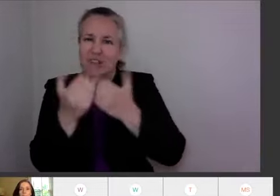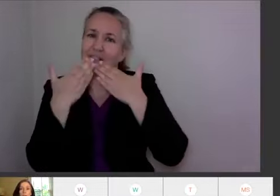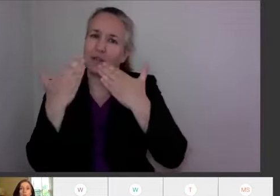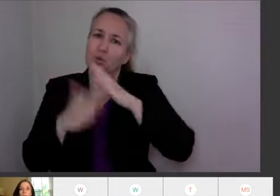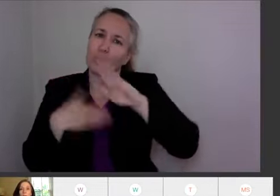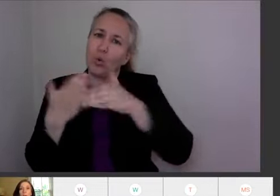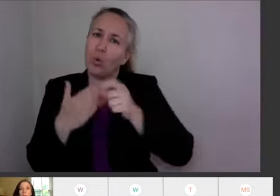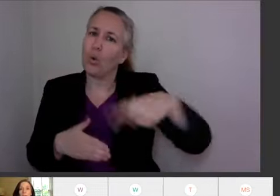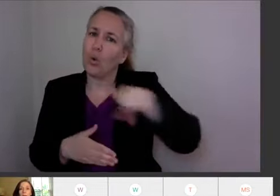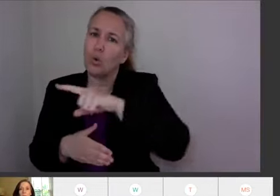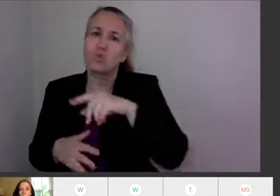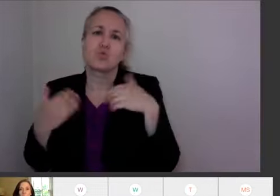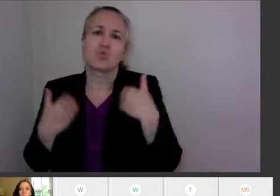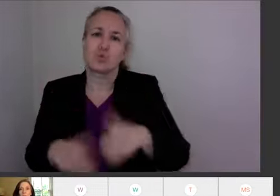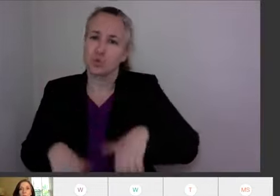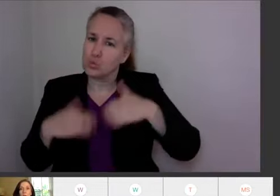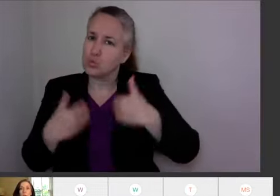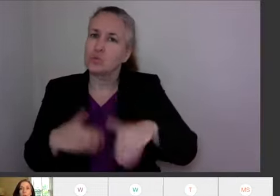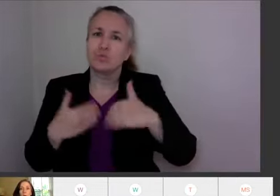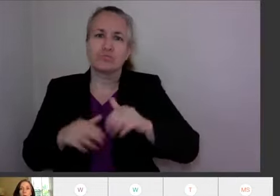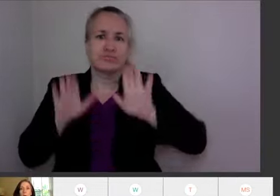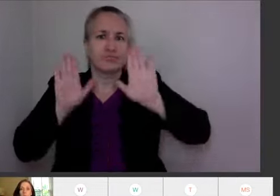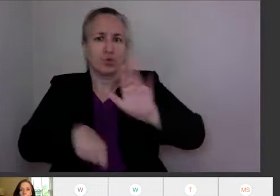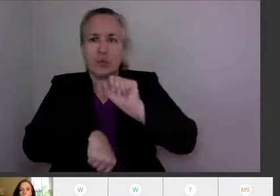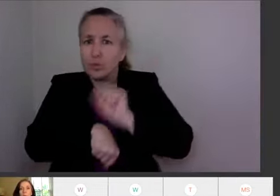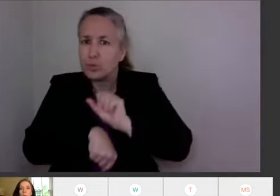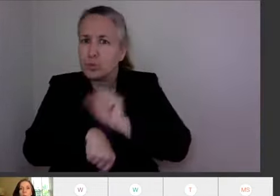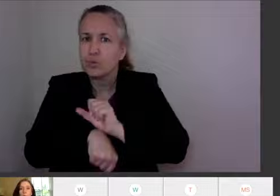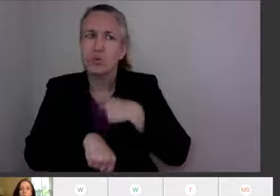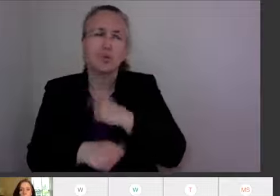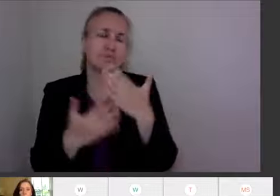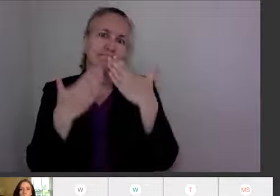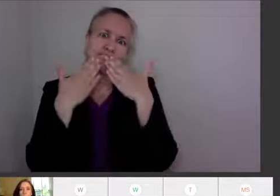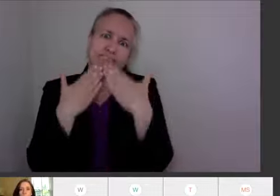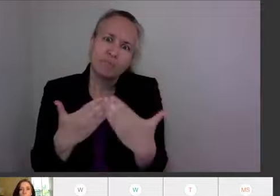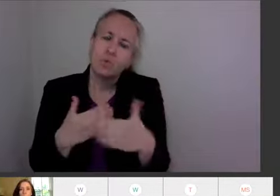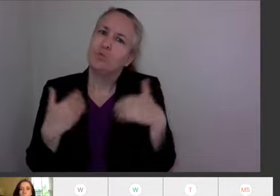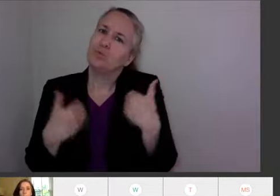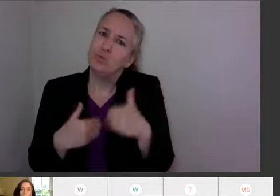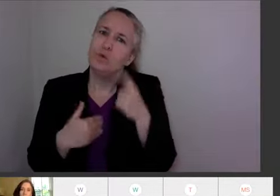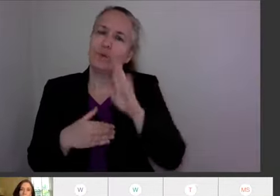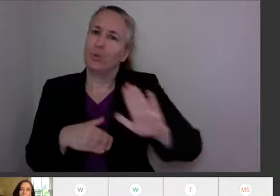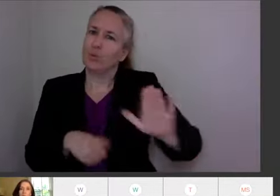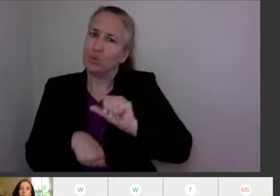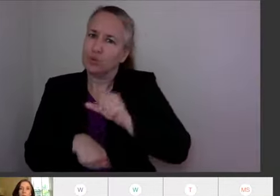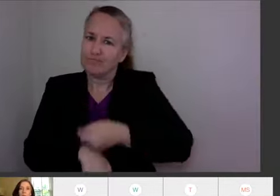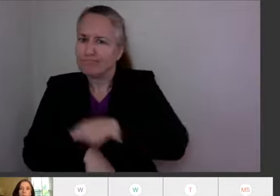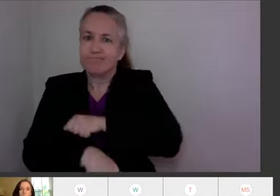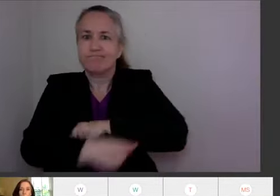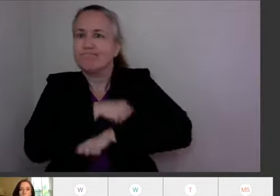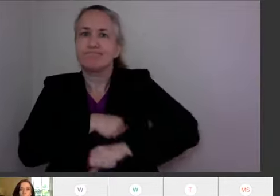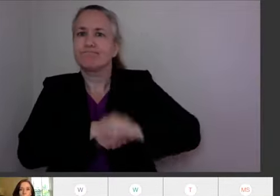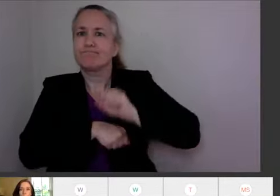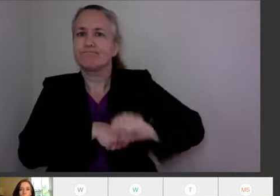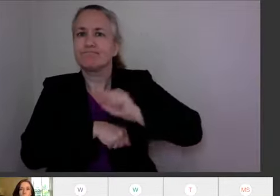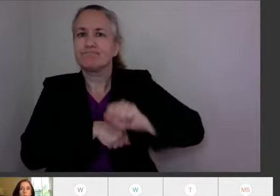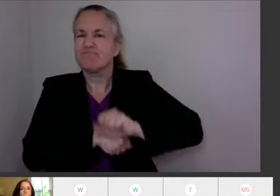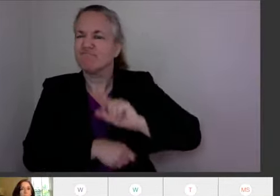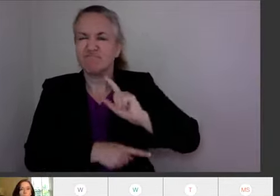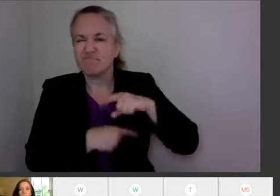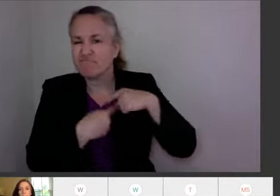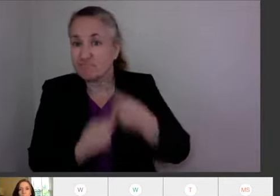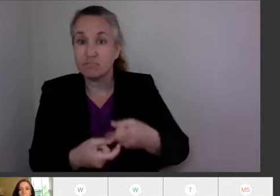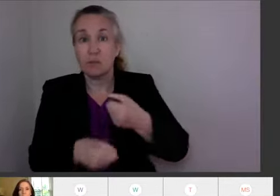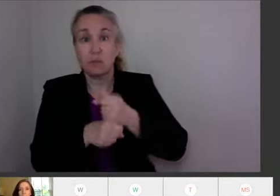It has been extraordinary work, and we are so grateful for the efforts that everyone has made to make sure that